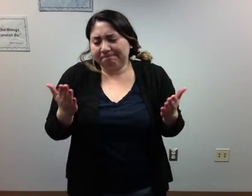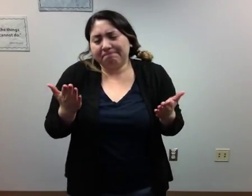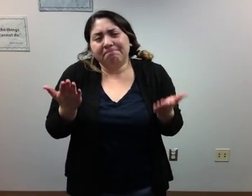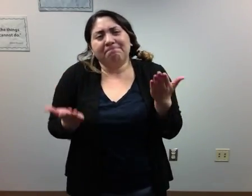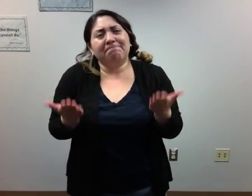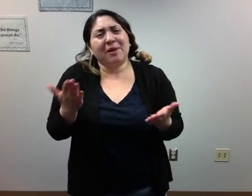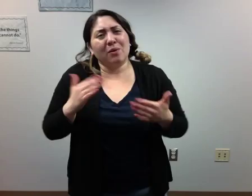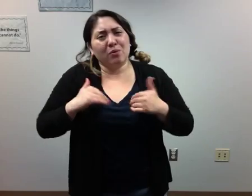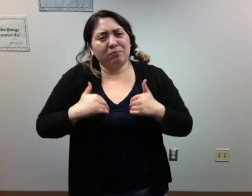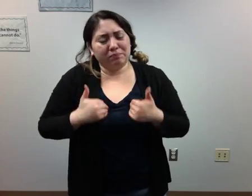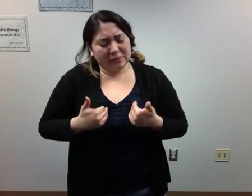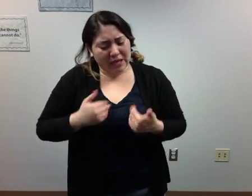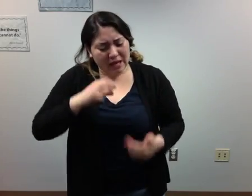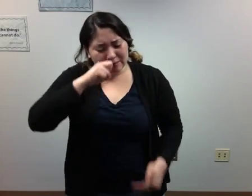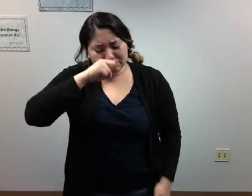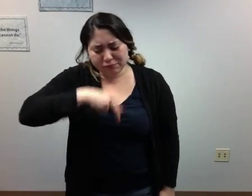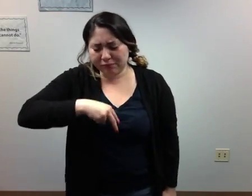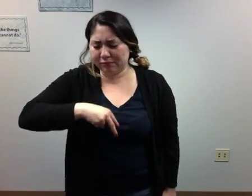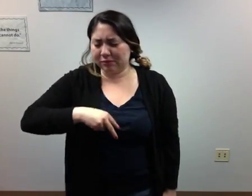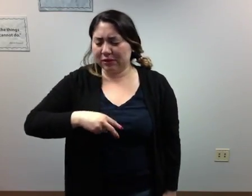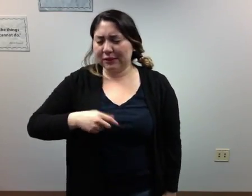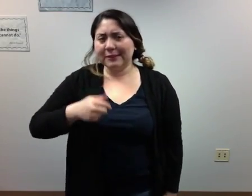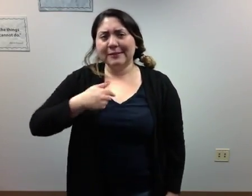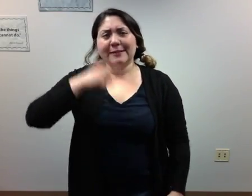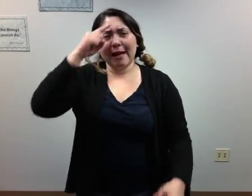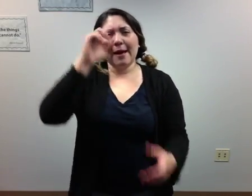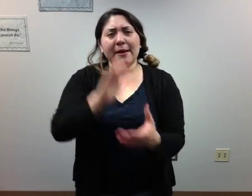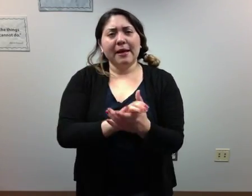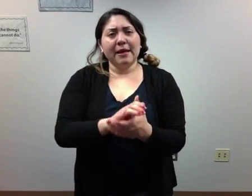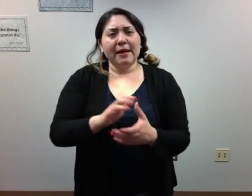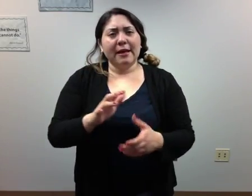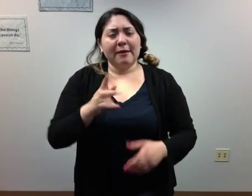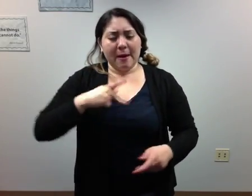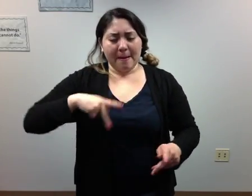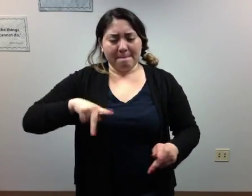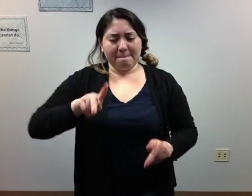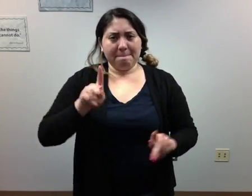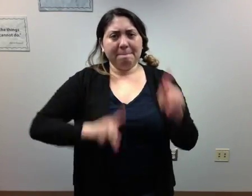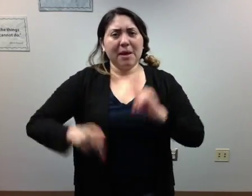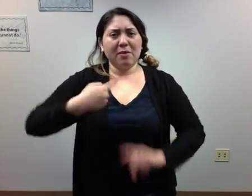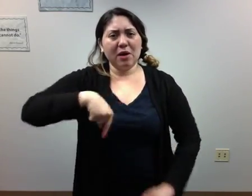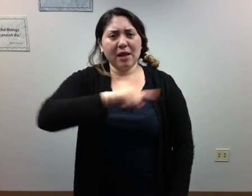I believe that people like us are forgotten in America."